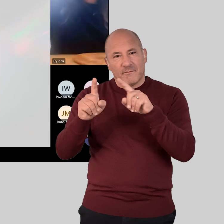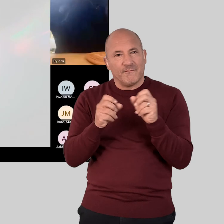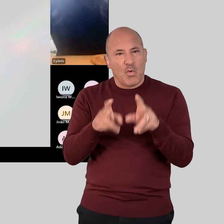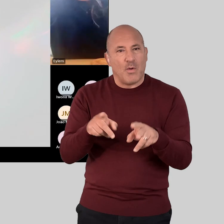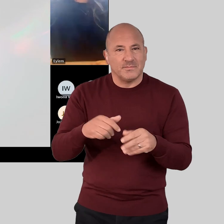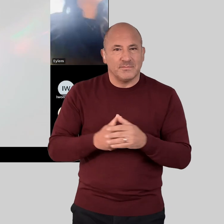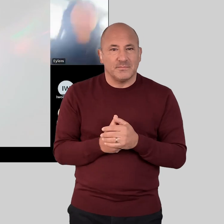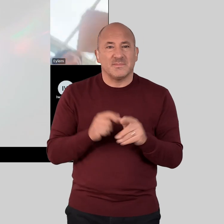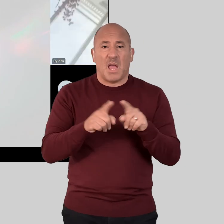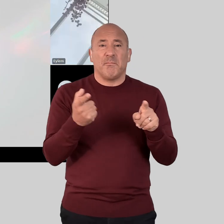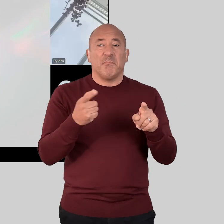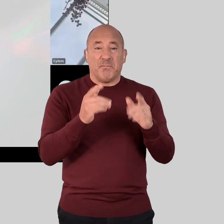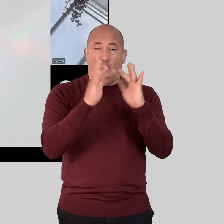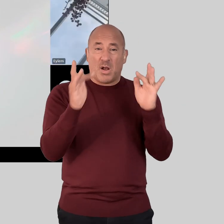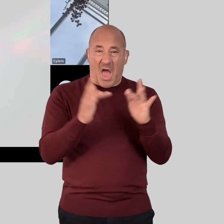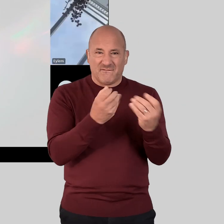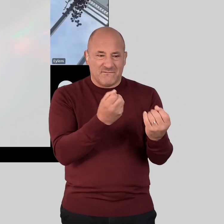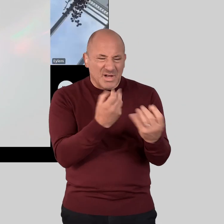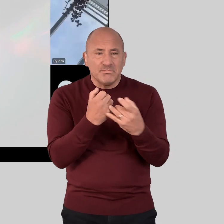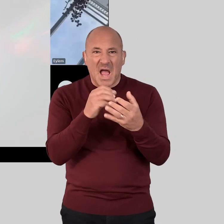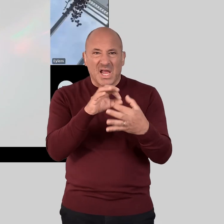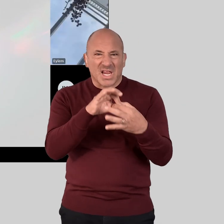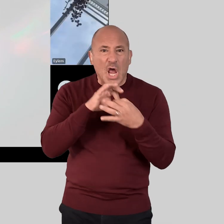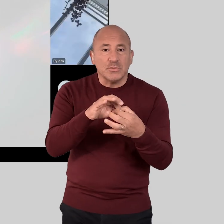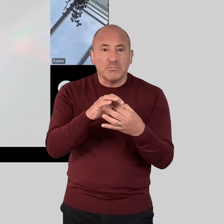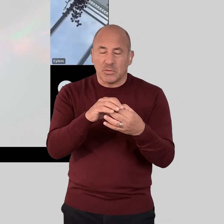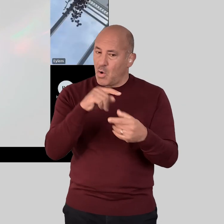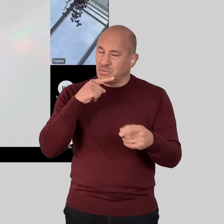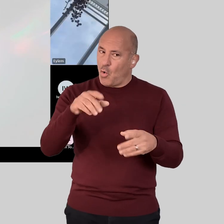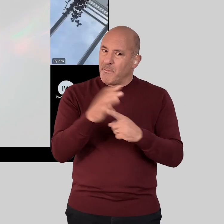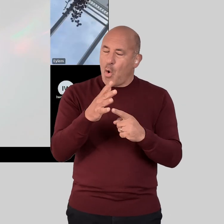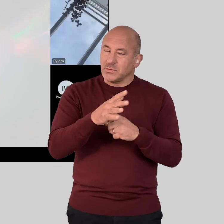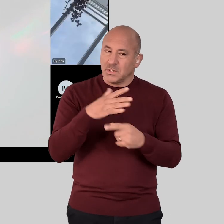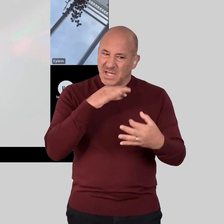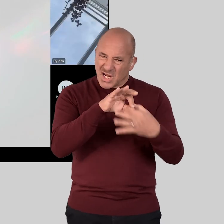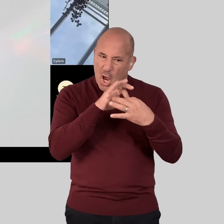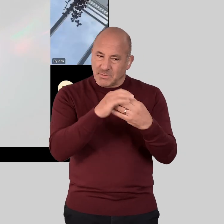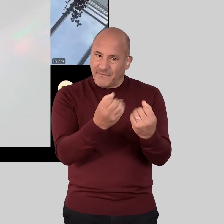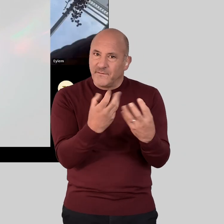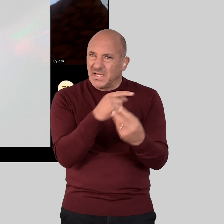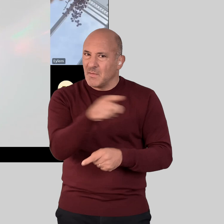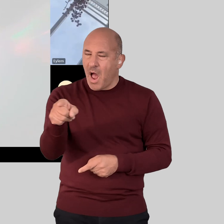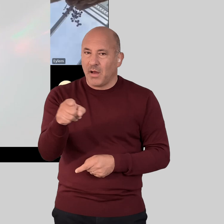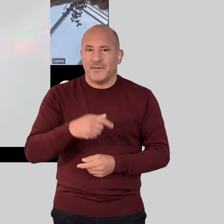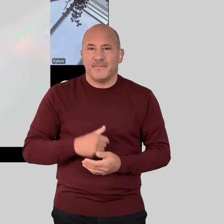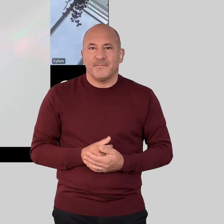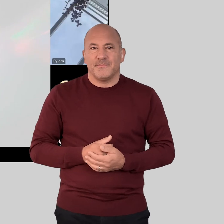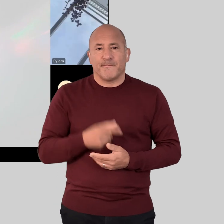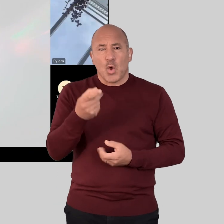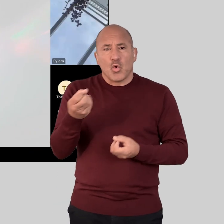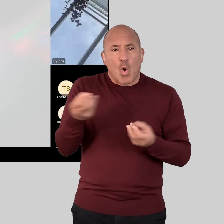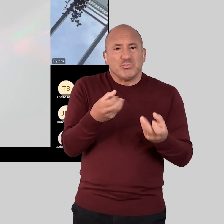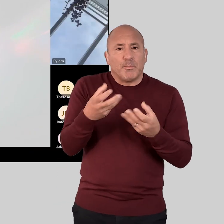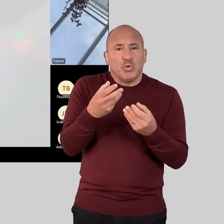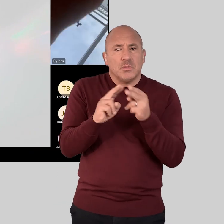ontology. And the feedback and engagement online, that mattered to many of the artists as well.